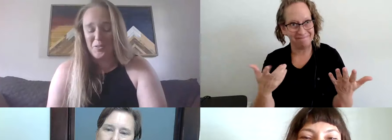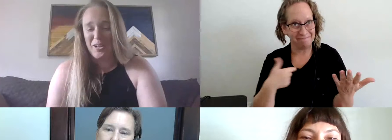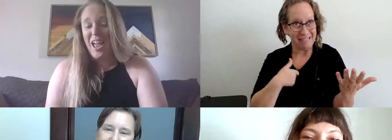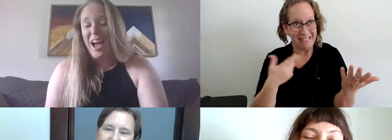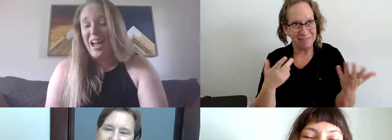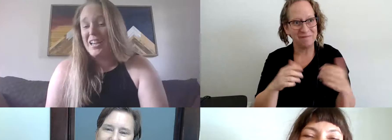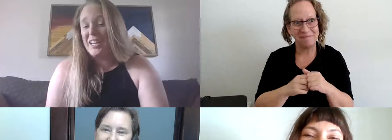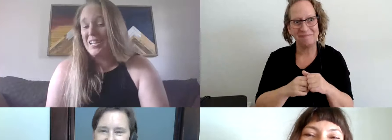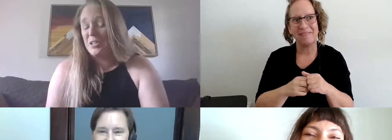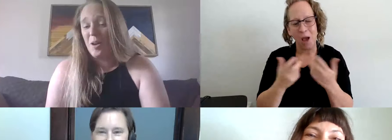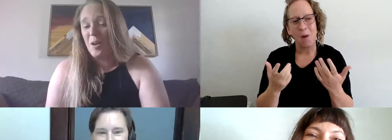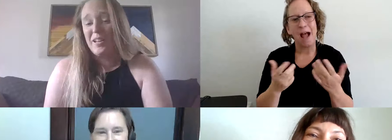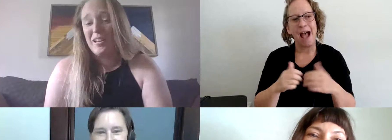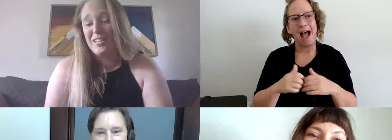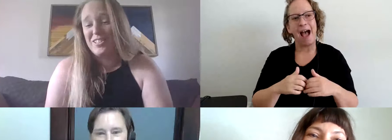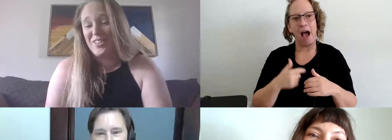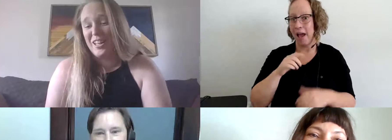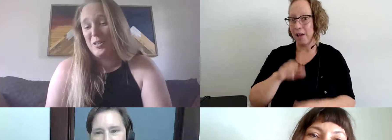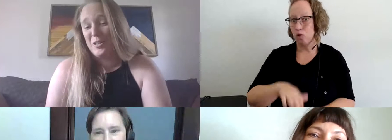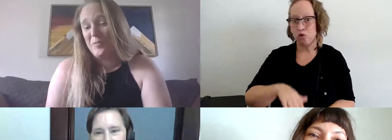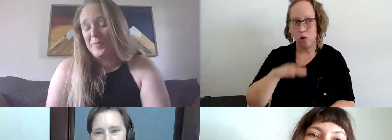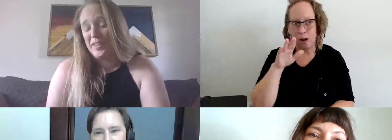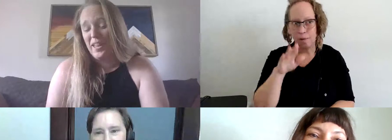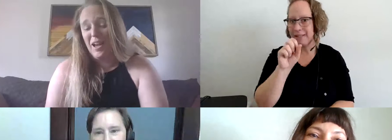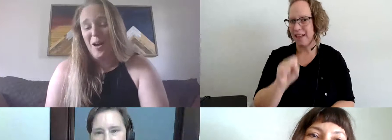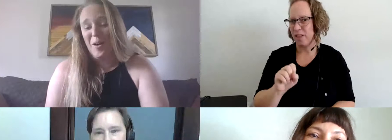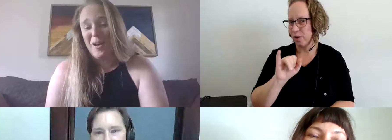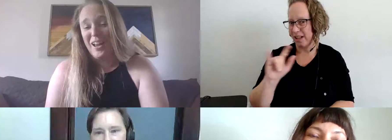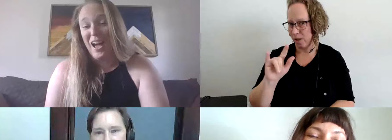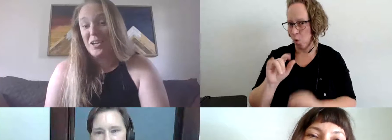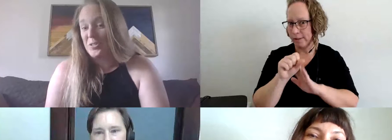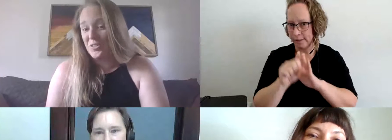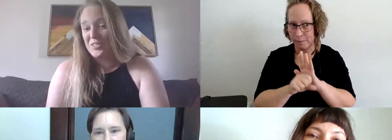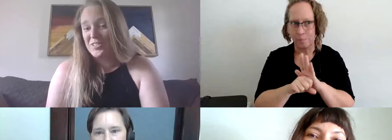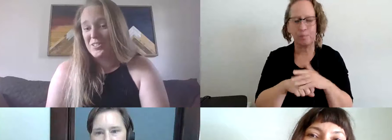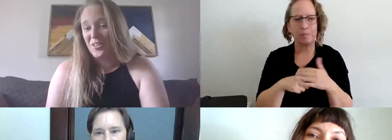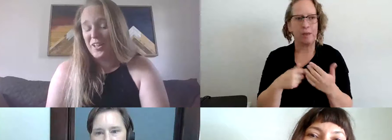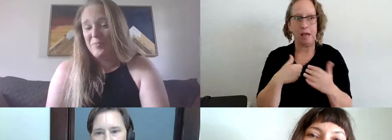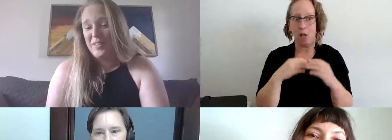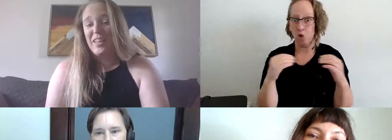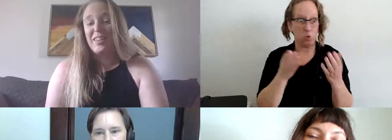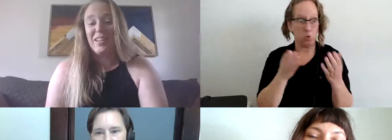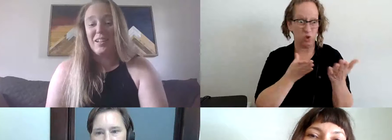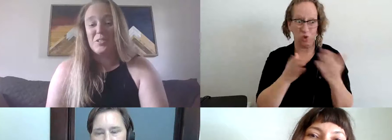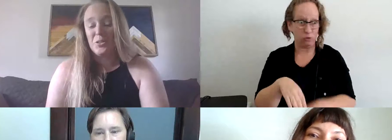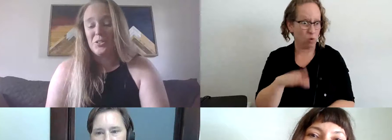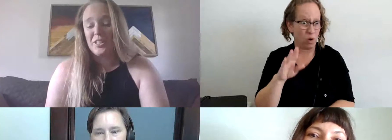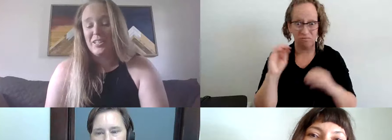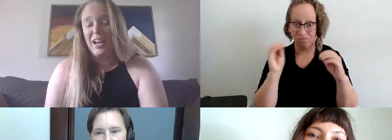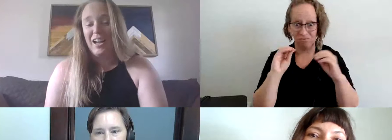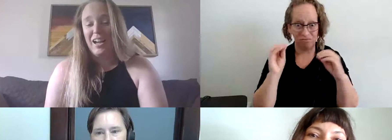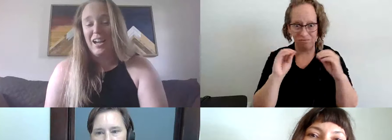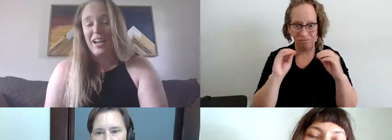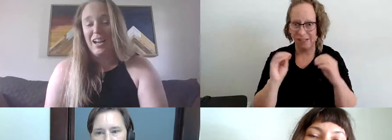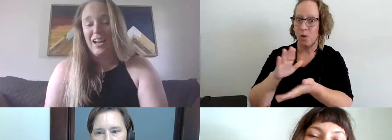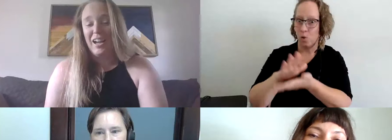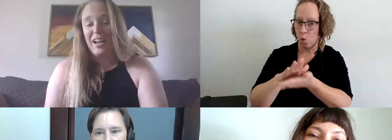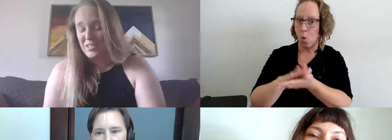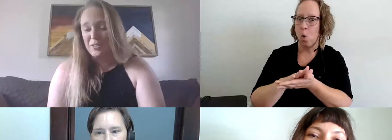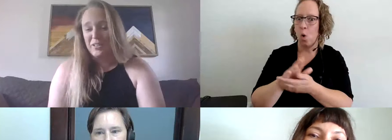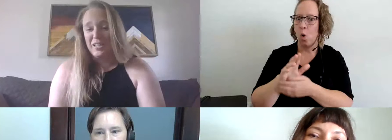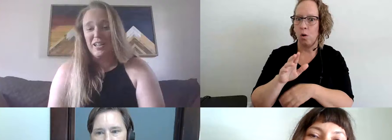So it goes from there. I grew up in Southern Illinois. I had no services growing up. The school did